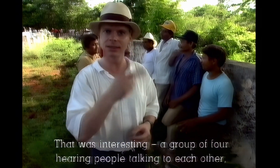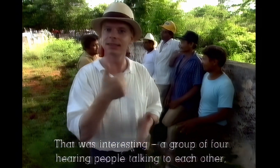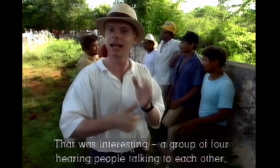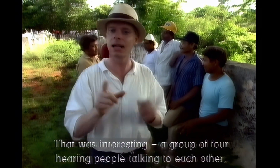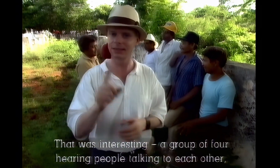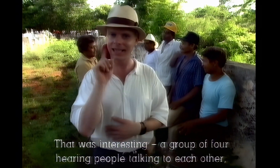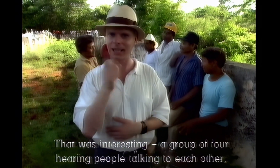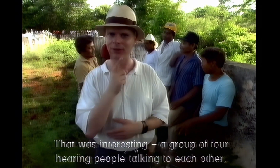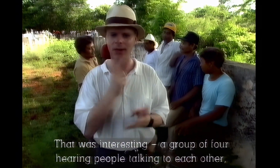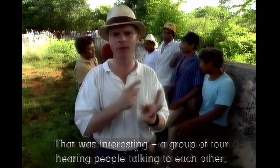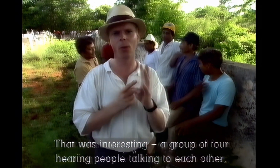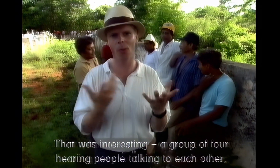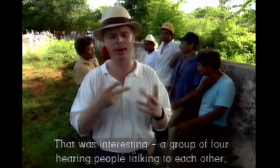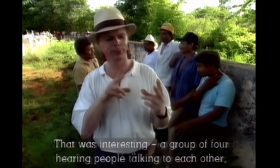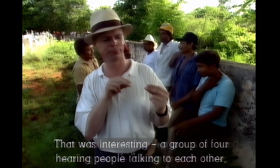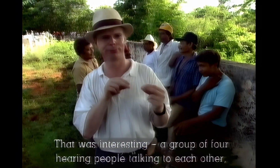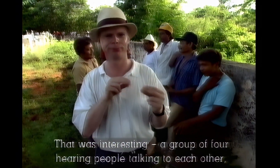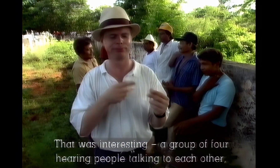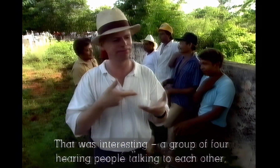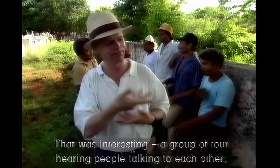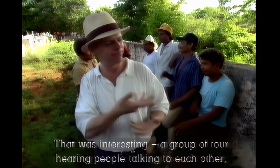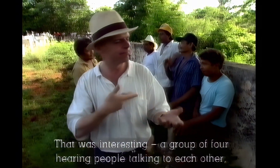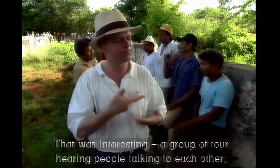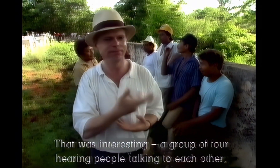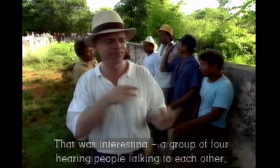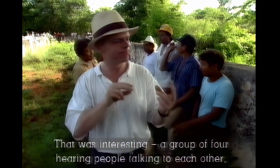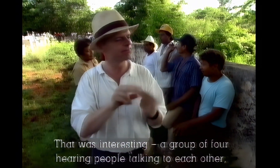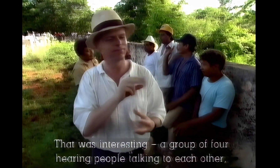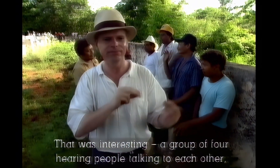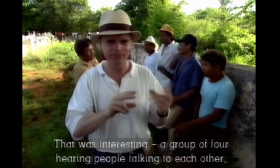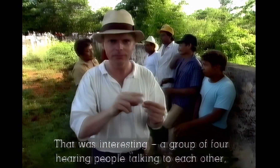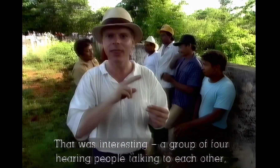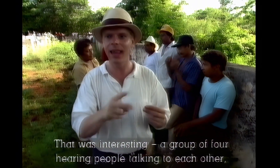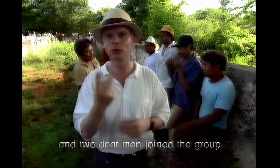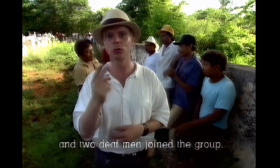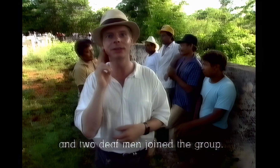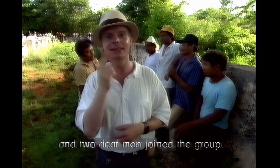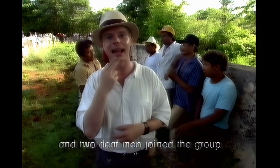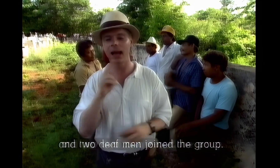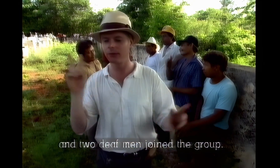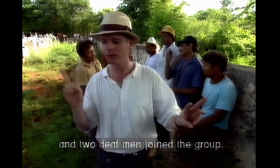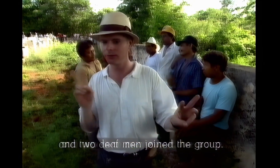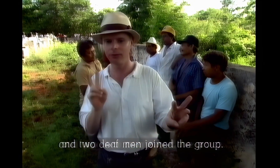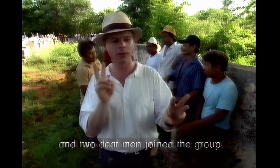Now that was interesting. We had a group of 4 hearing people talking to each other, and 2 deaf men joined the